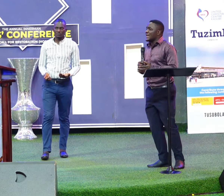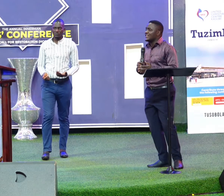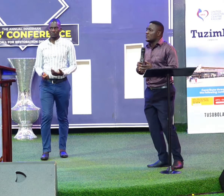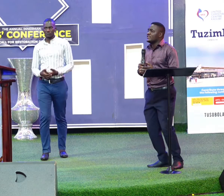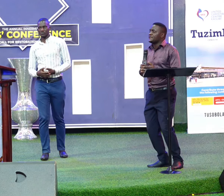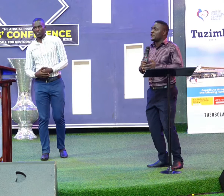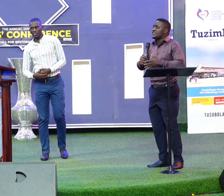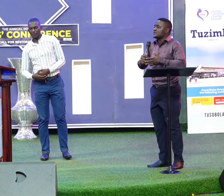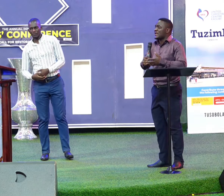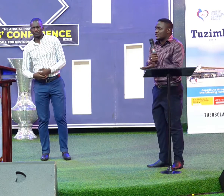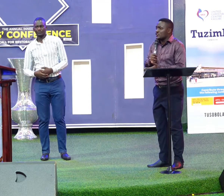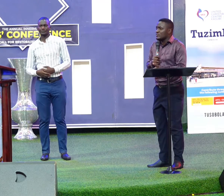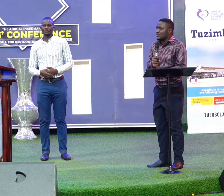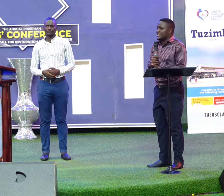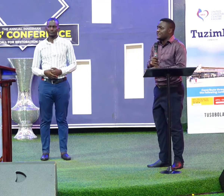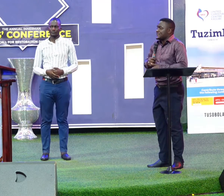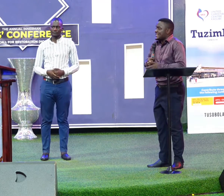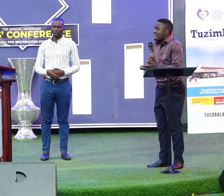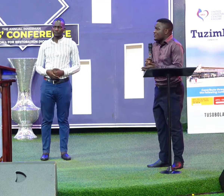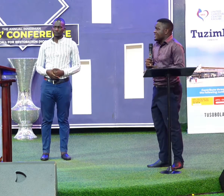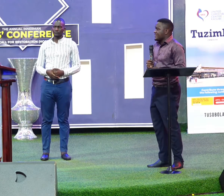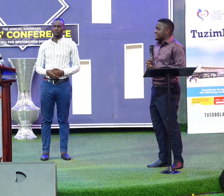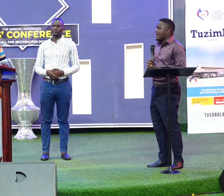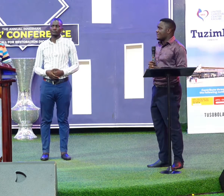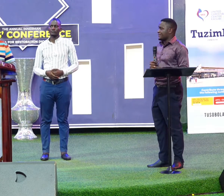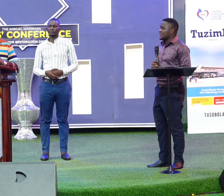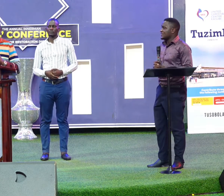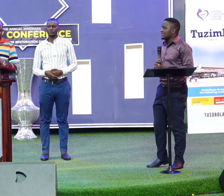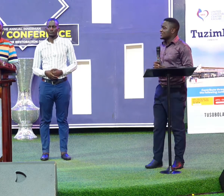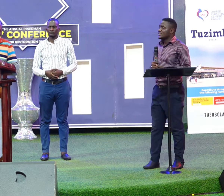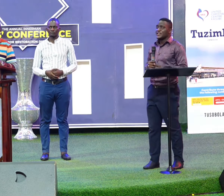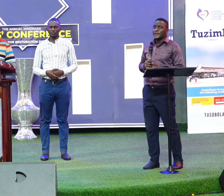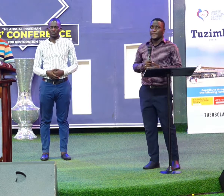God and he went, followed his personal motive to save and redeem himself.